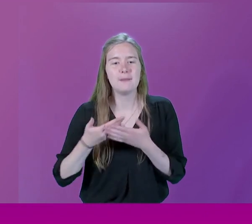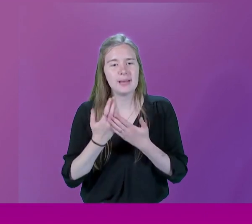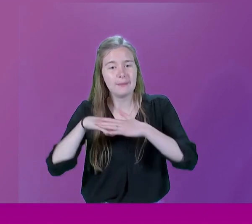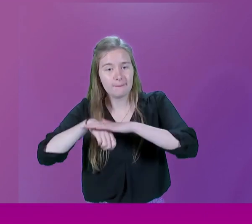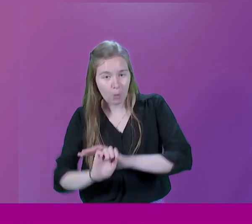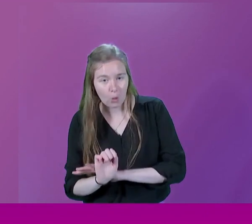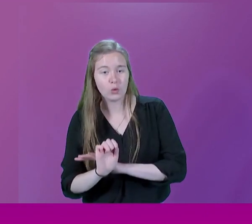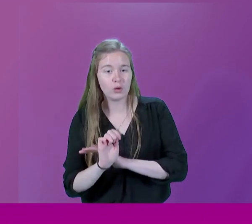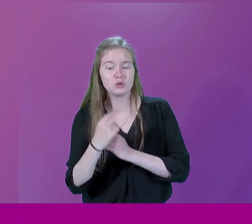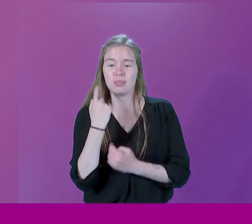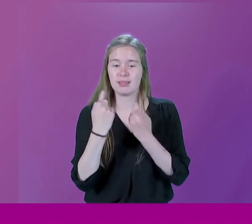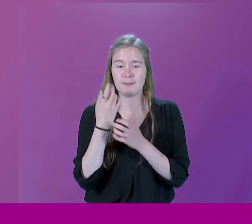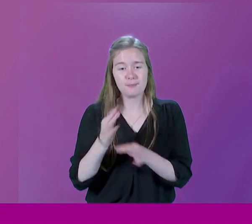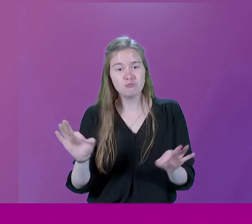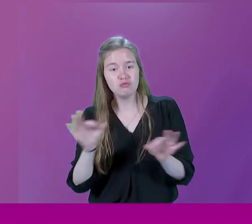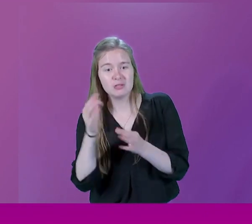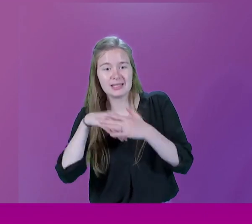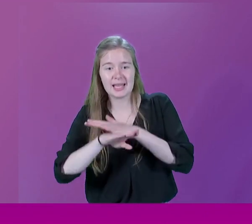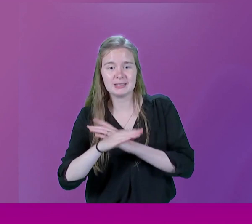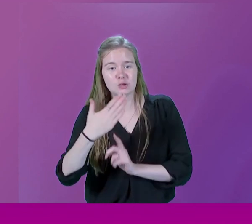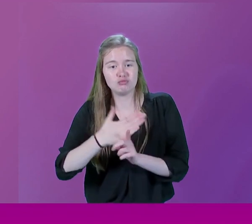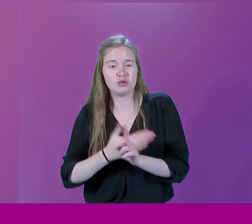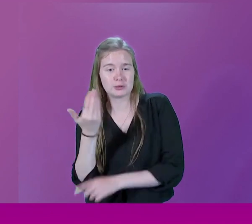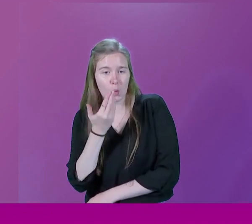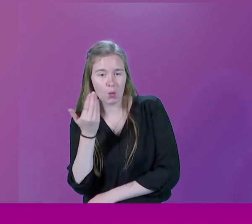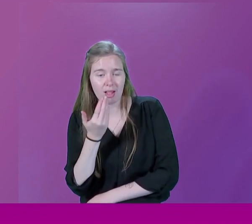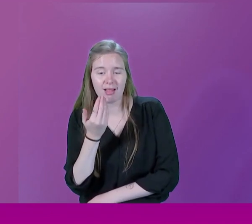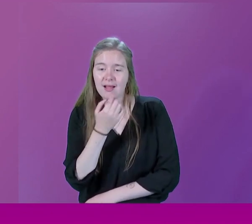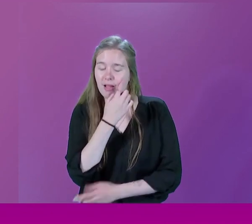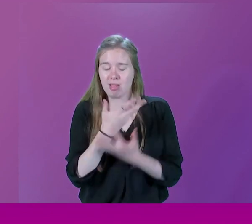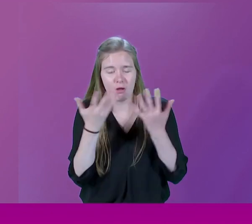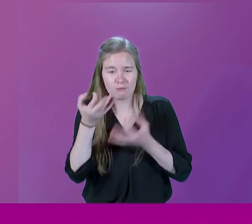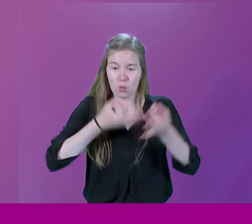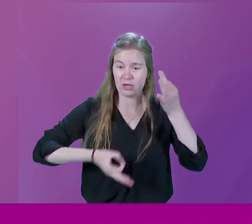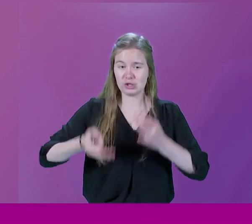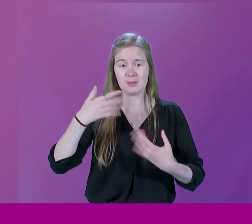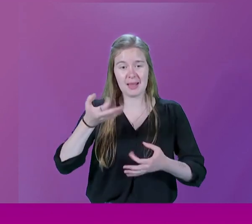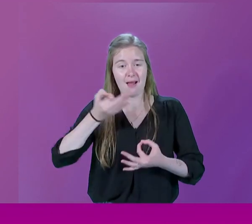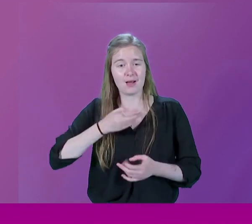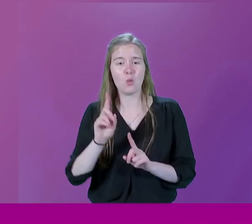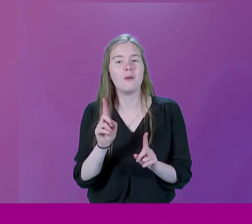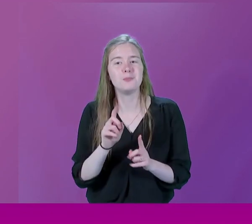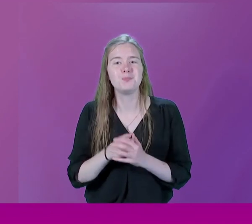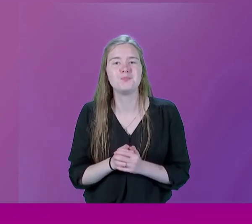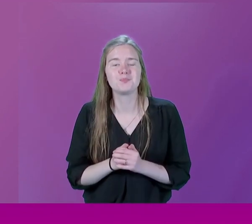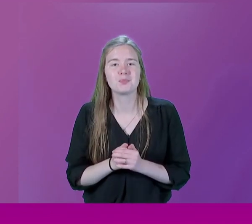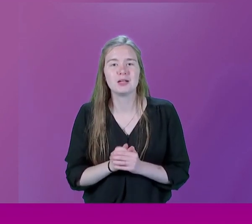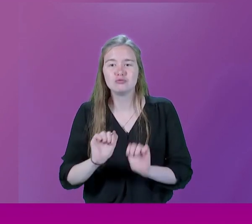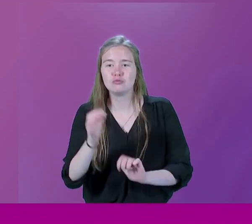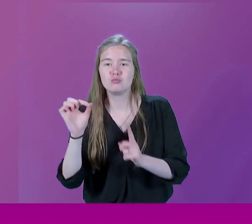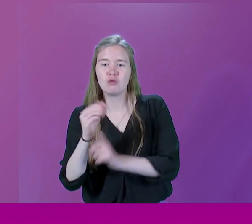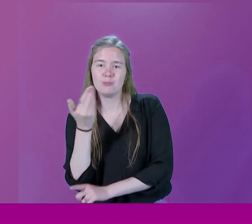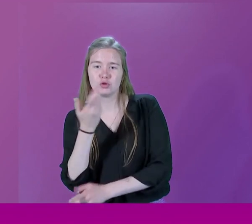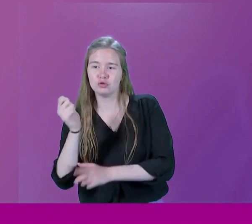is born? What about music in preschools? A lot of the questions we get asked what should primary